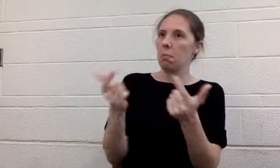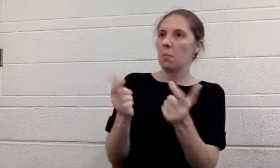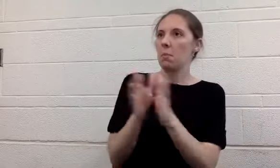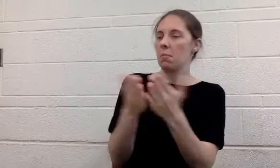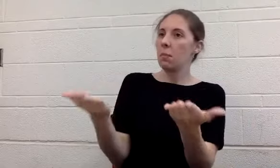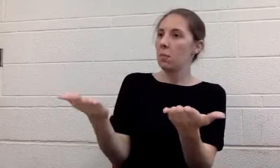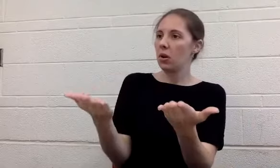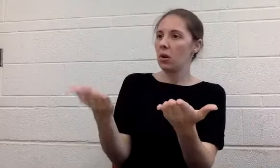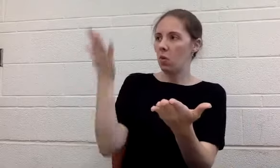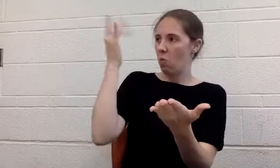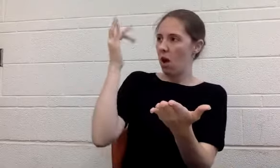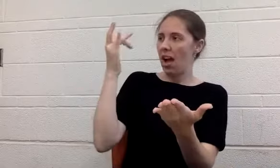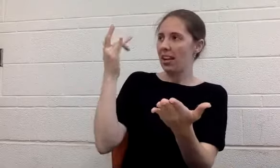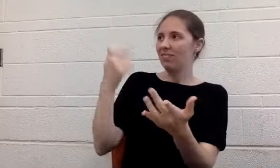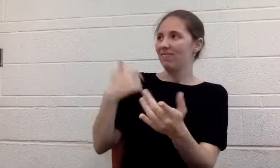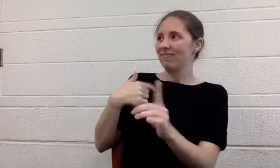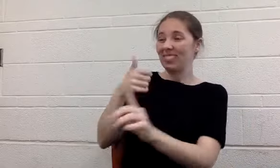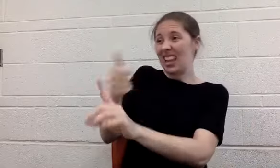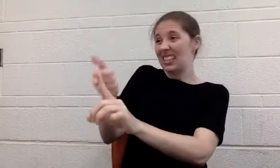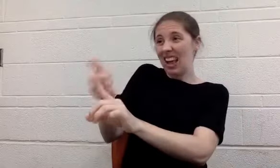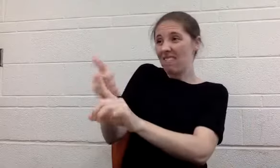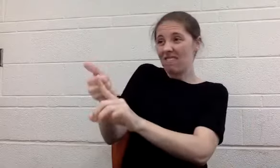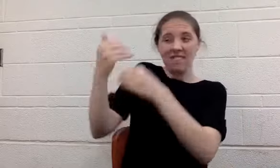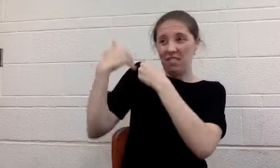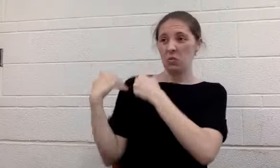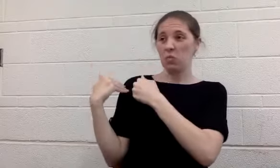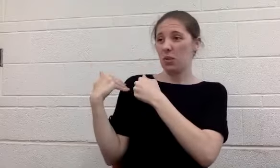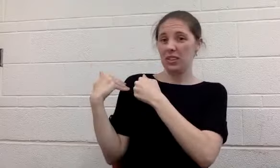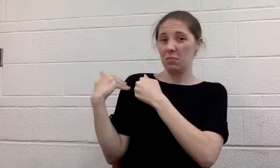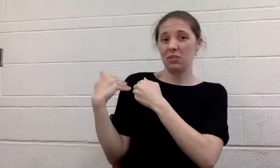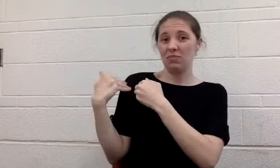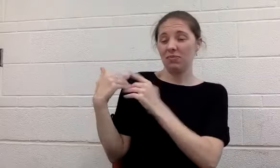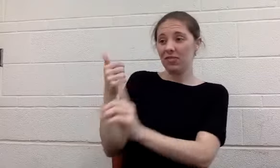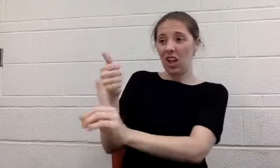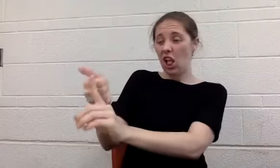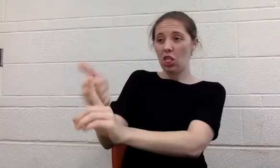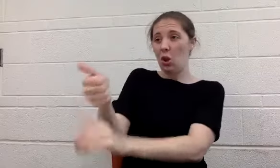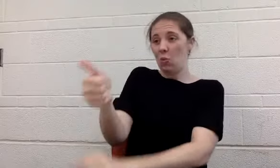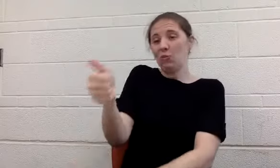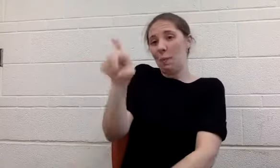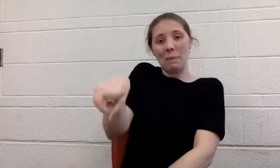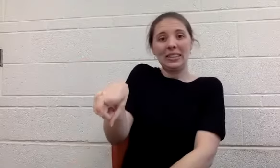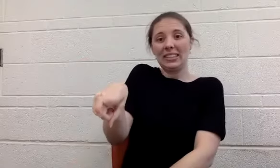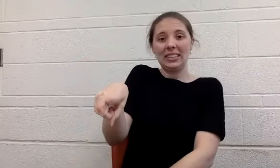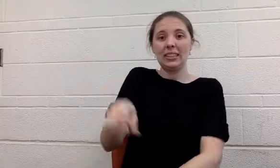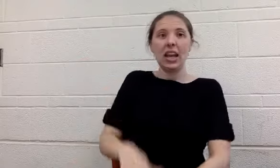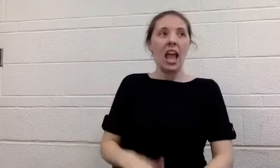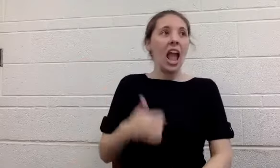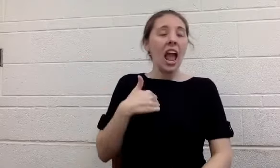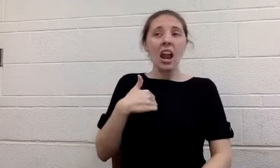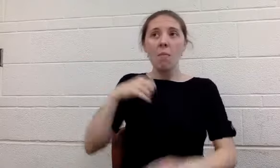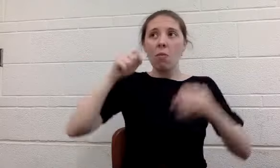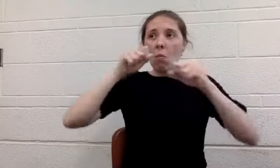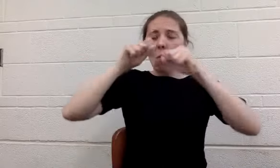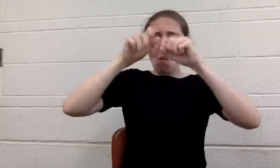so what am I right about now? And he says, Earl came in, he's got a problem with drugs and alcohol. And, so I gave him and I